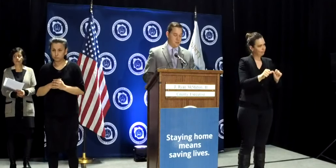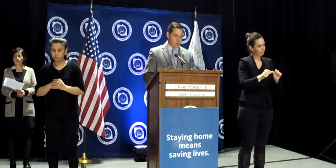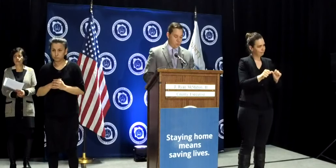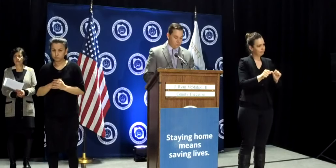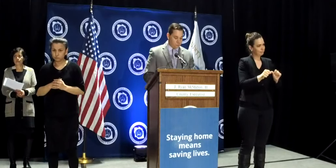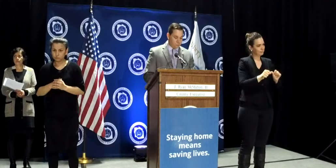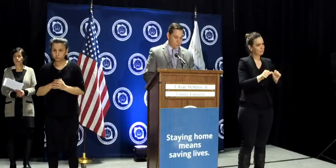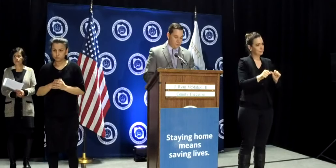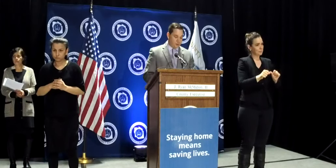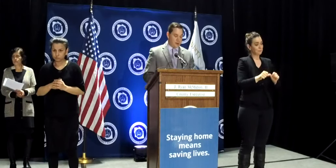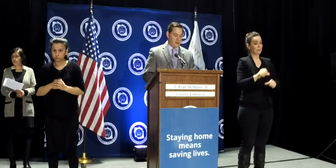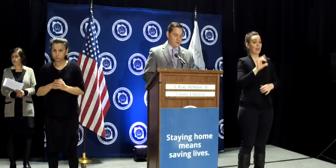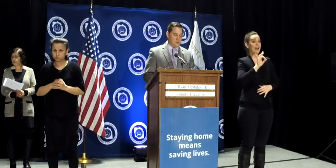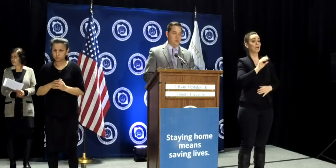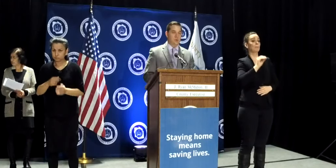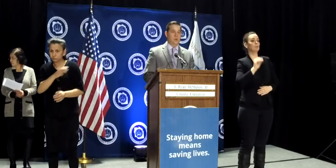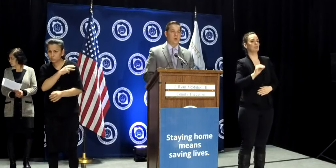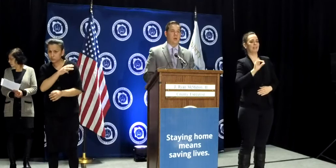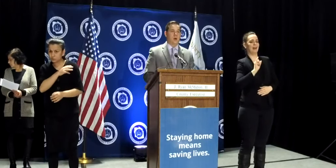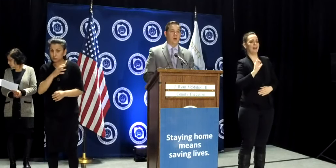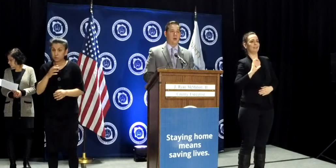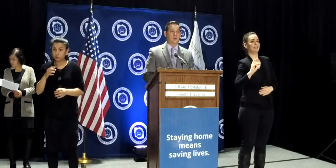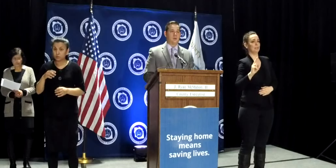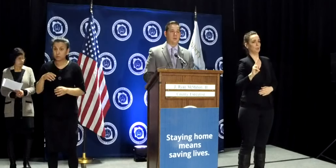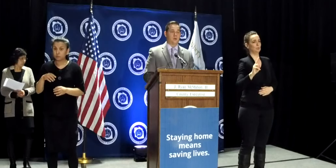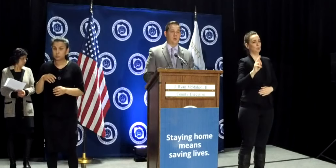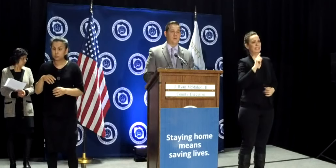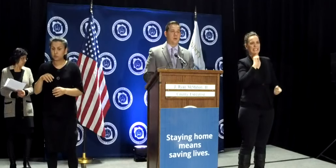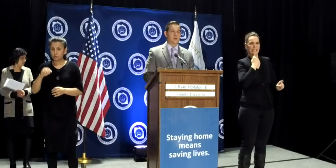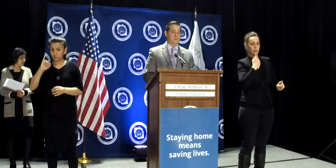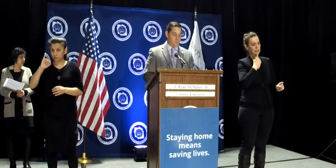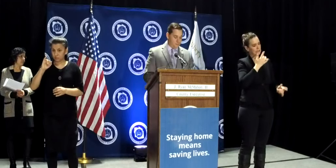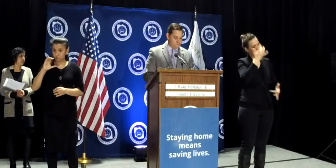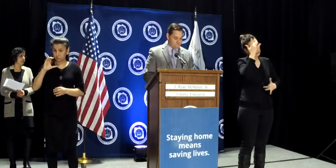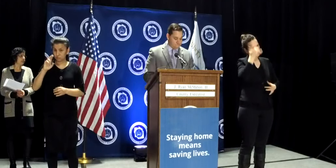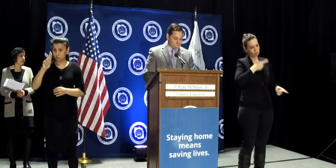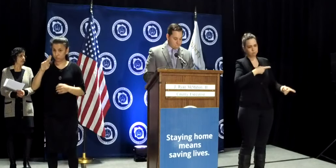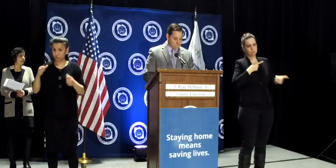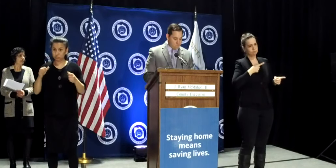the ICU. If you're in an ICU, you're in a fight.